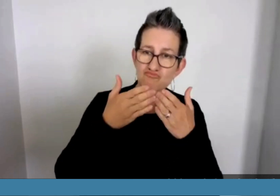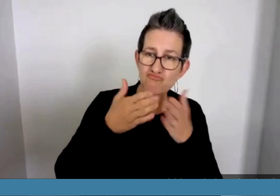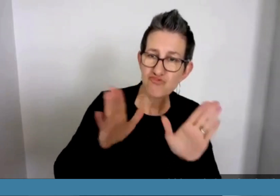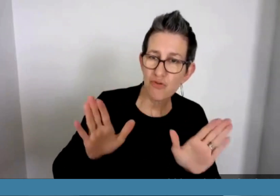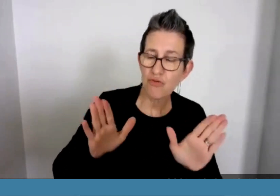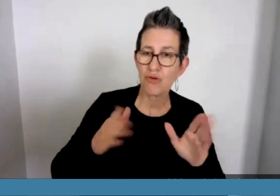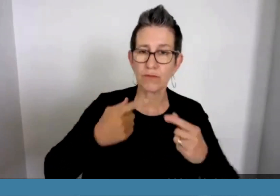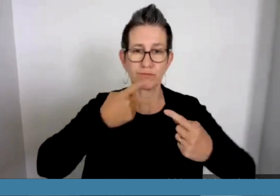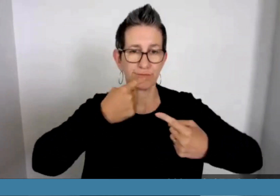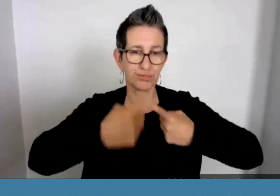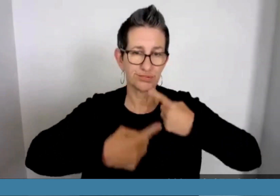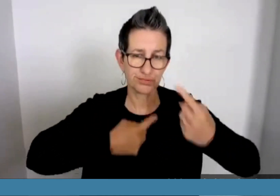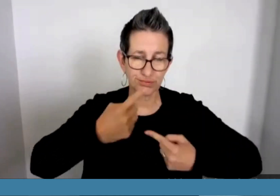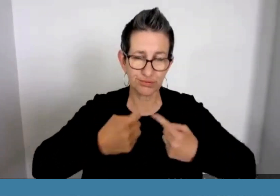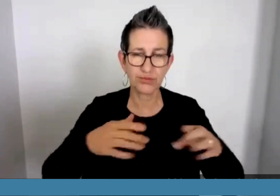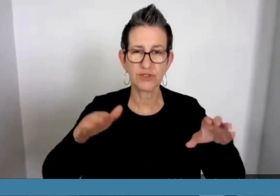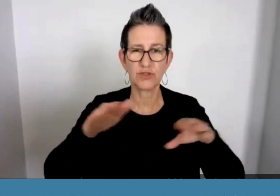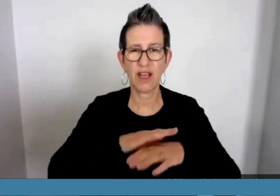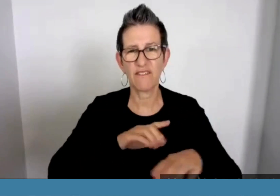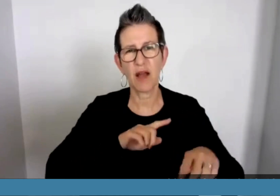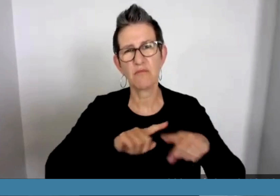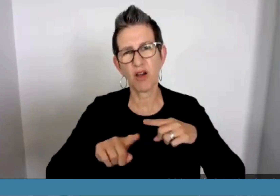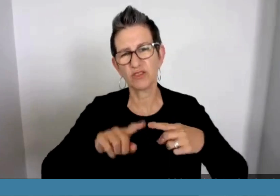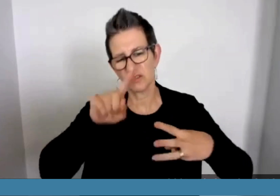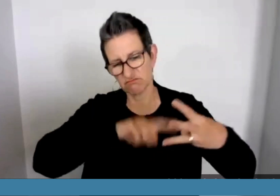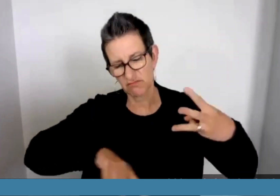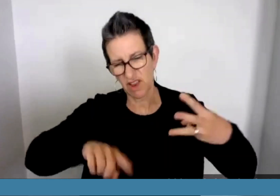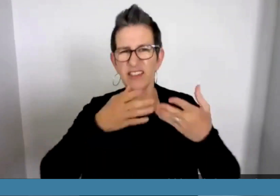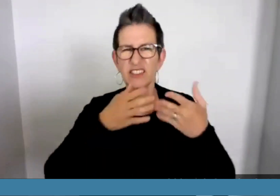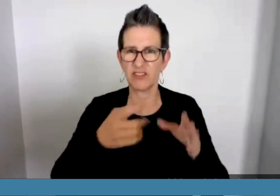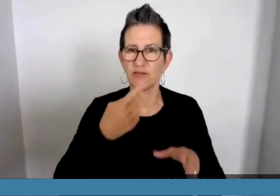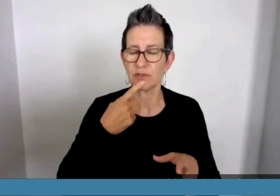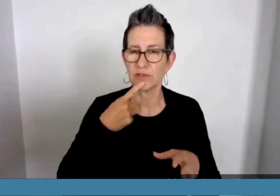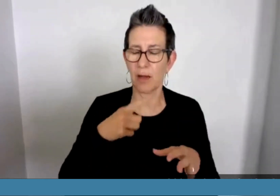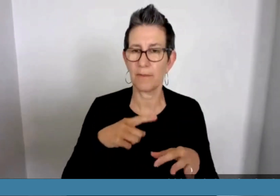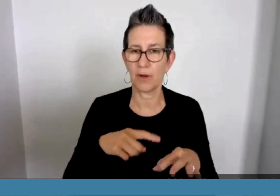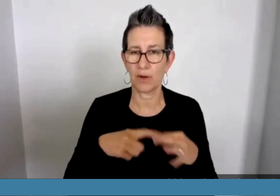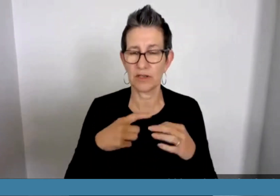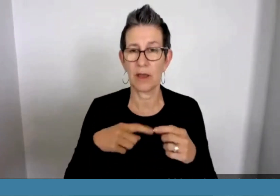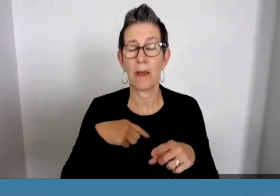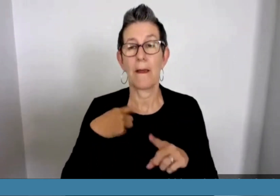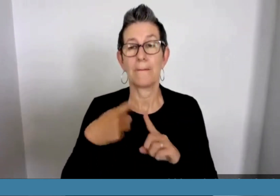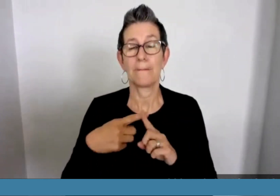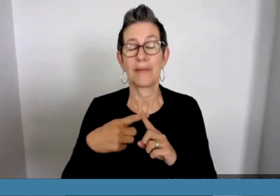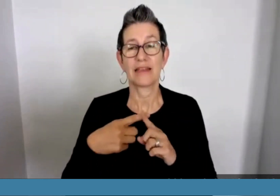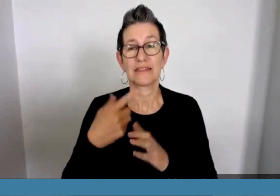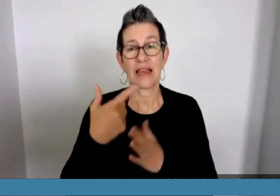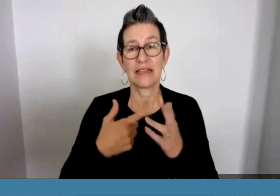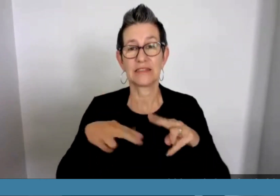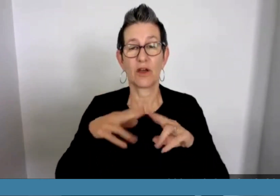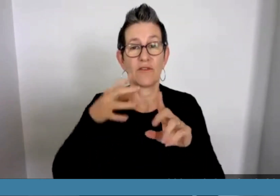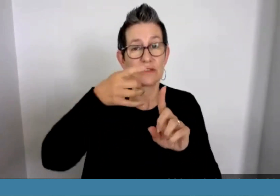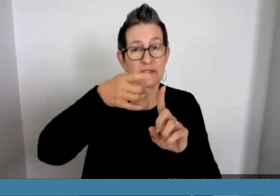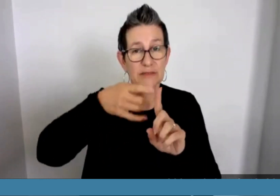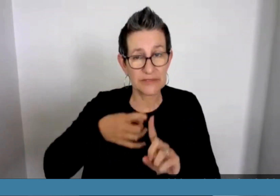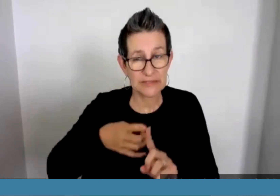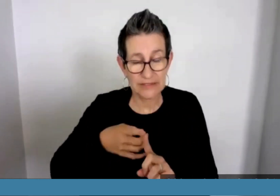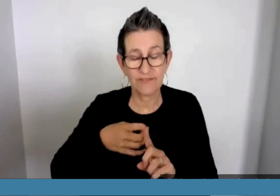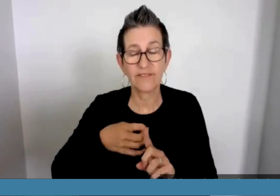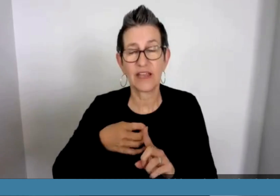that we would get, so general questions. And then there's a list of specific questions that are specific to the commissioned research